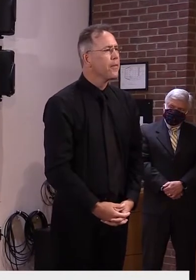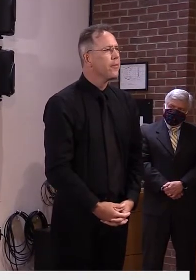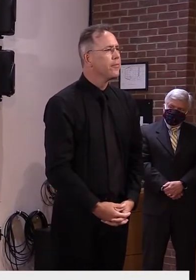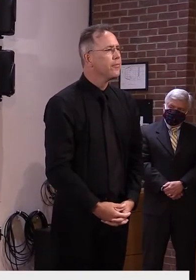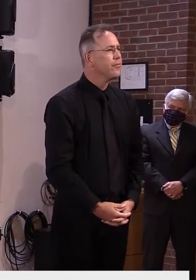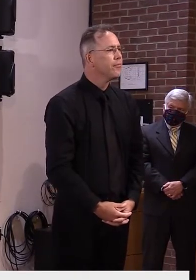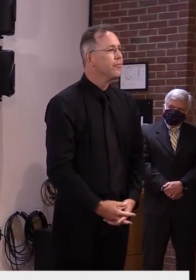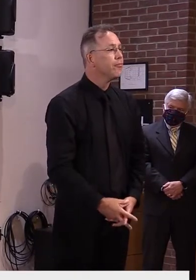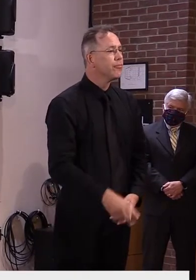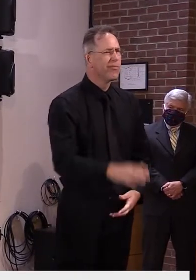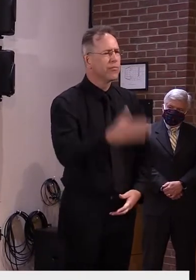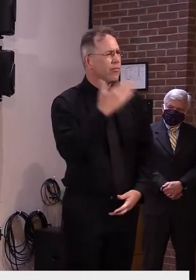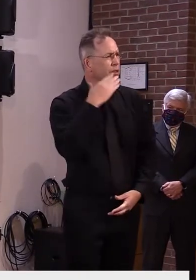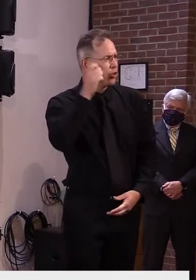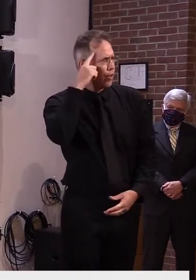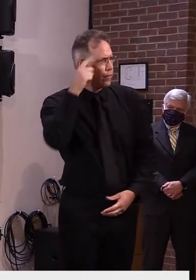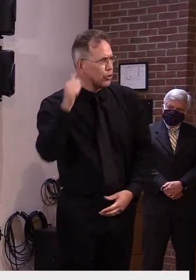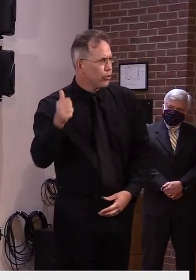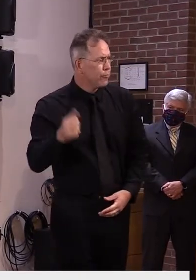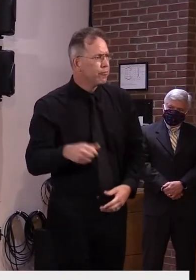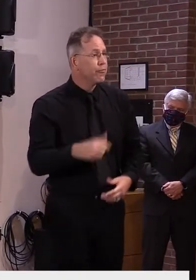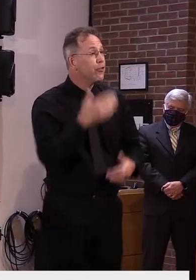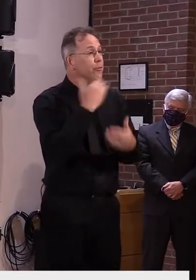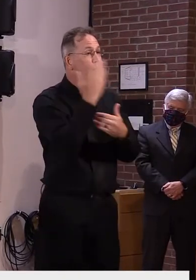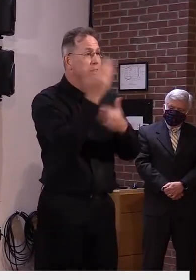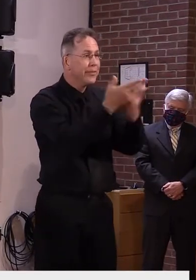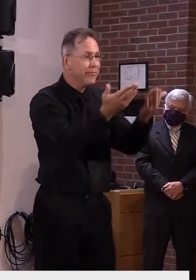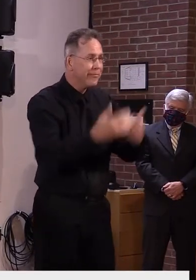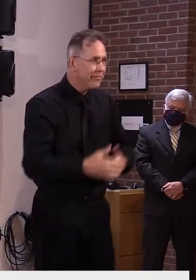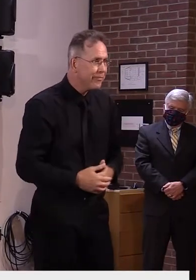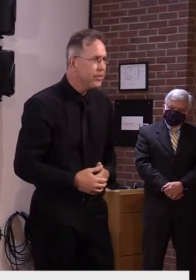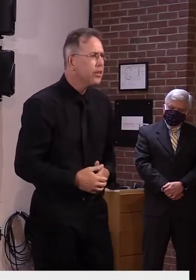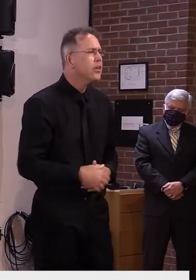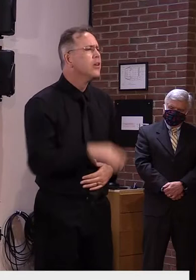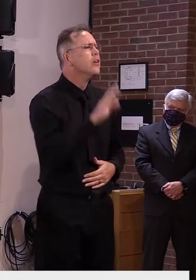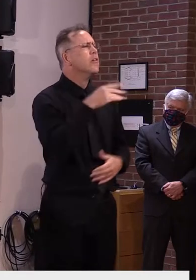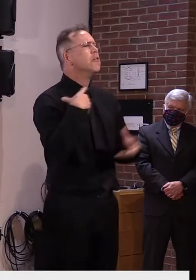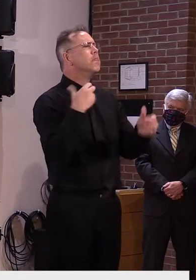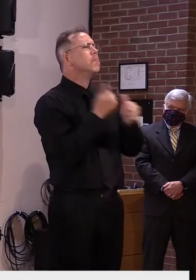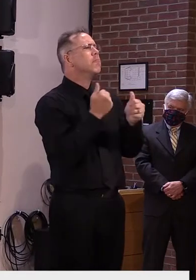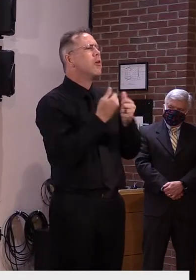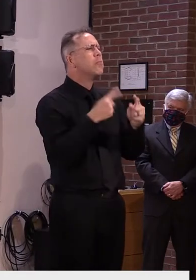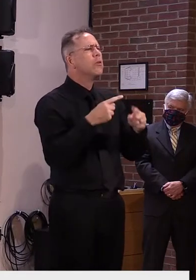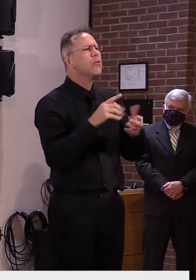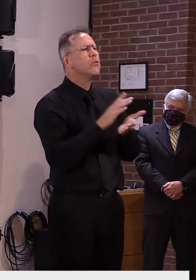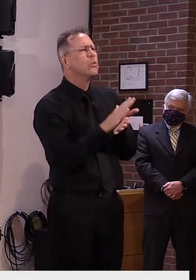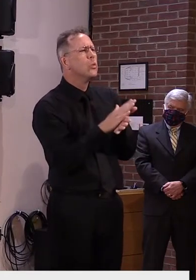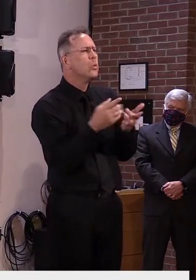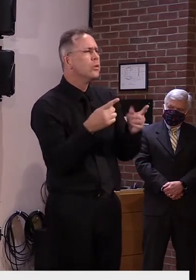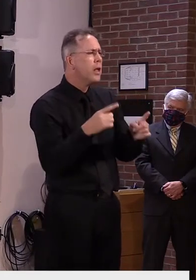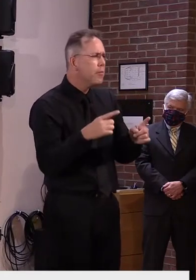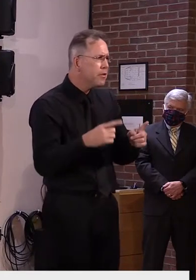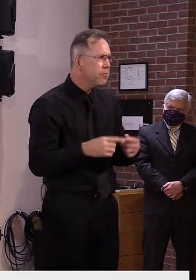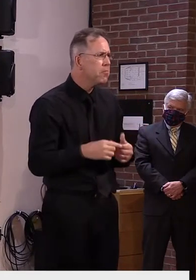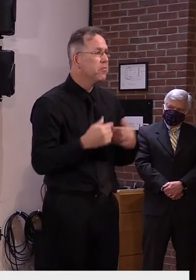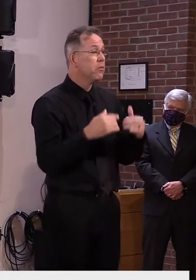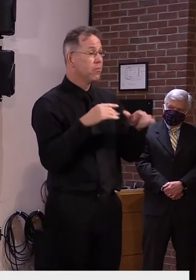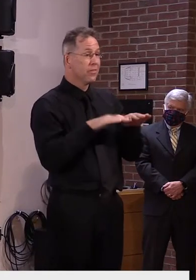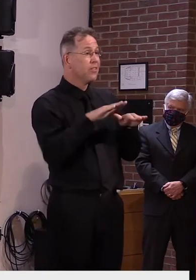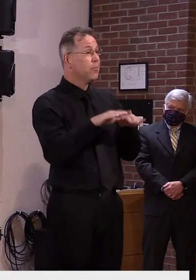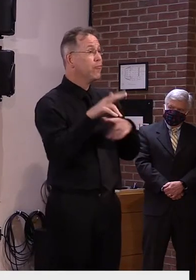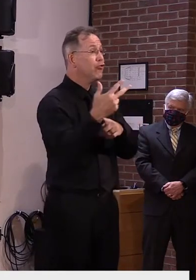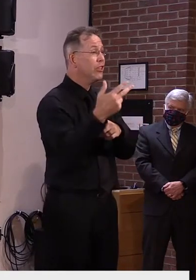Thank you, Governor. Good morning. Our schools are now operating at step three. Step three requires schools to